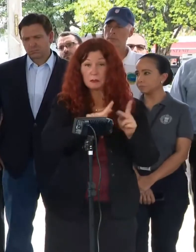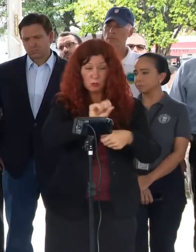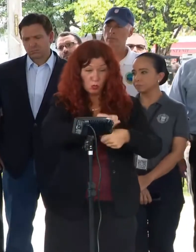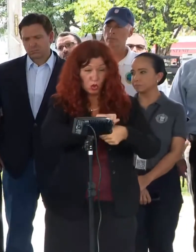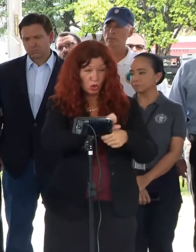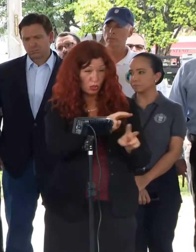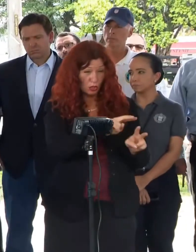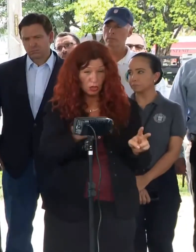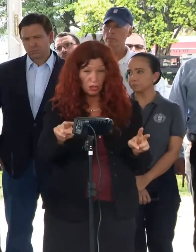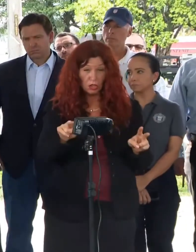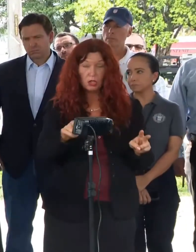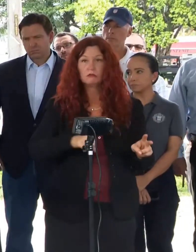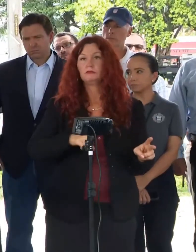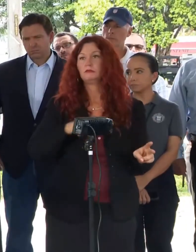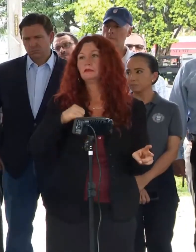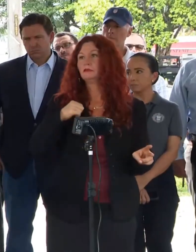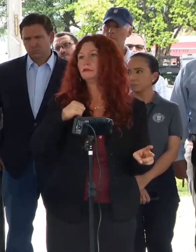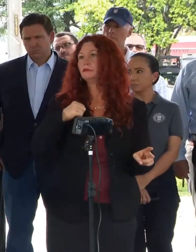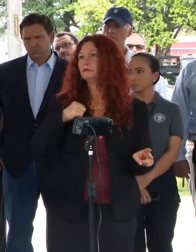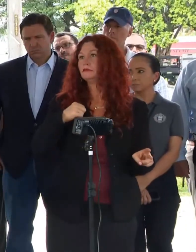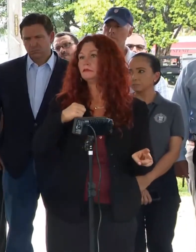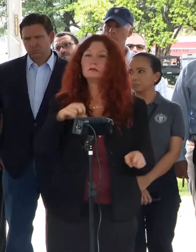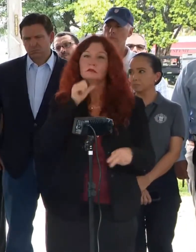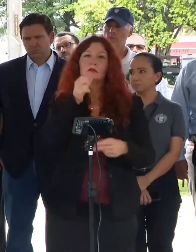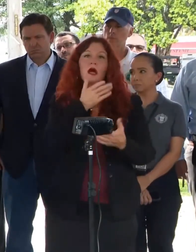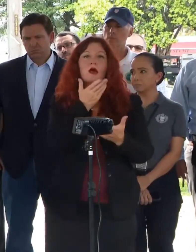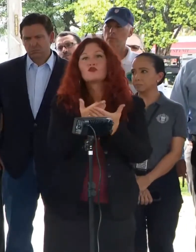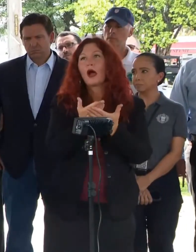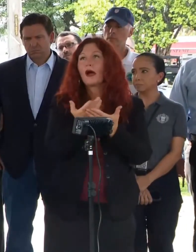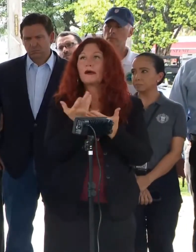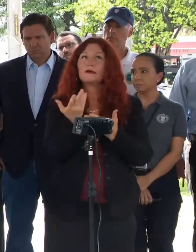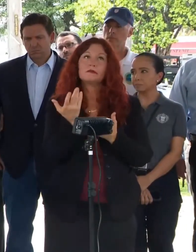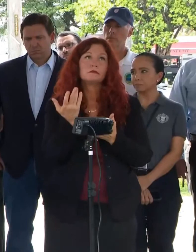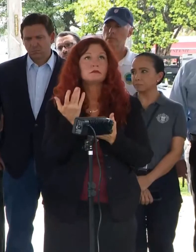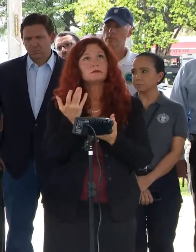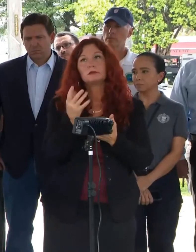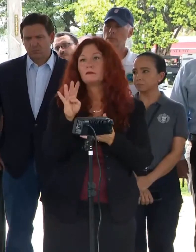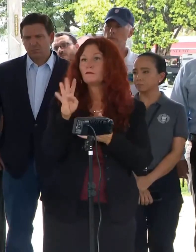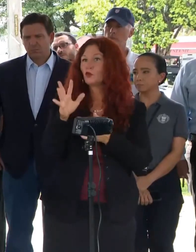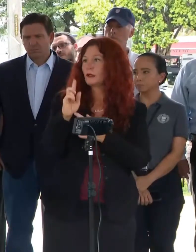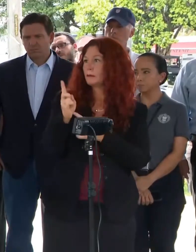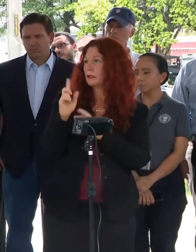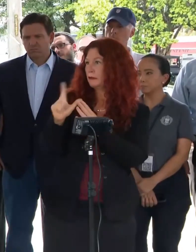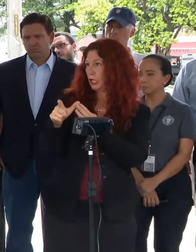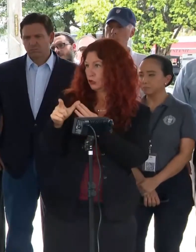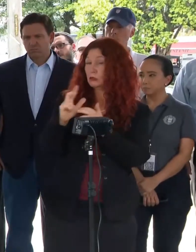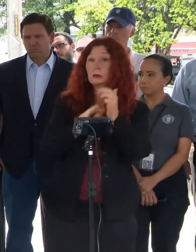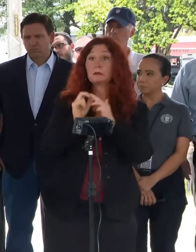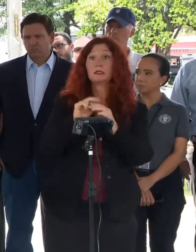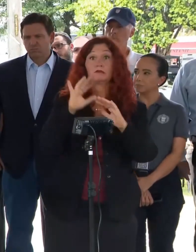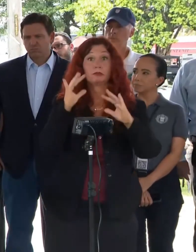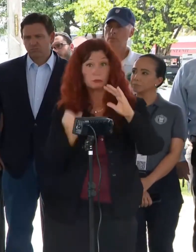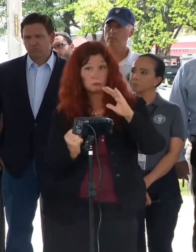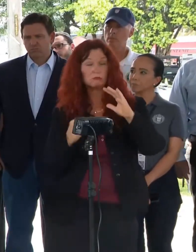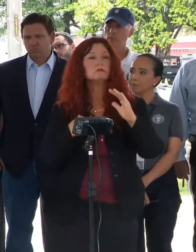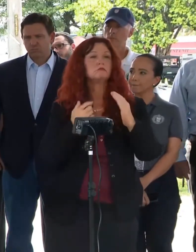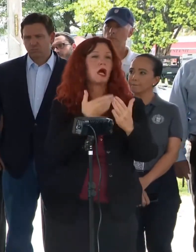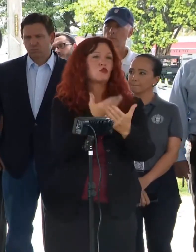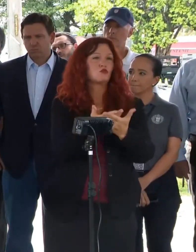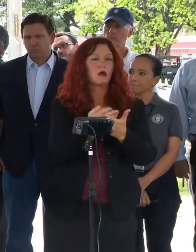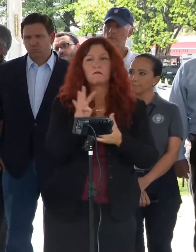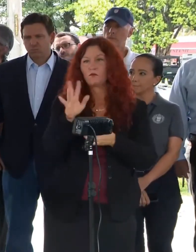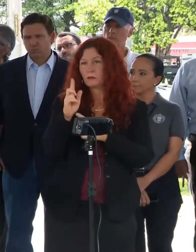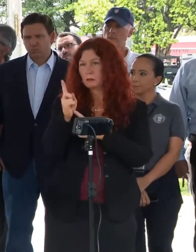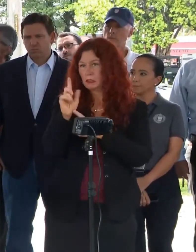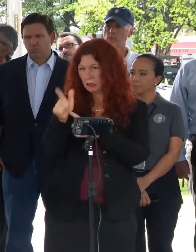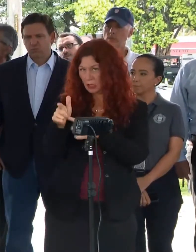I look to see what we did, and even now, and I got here probably about 45 minutes into the incident, and when I see what we put ourselves